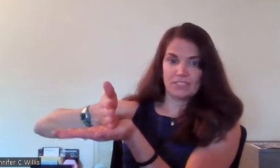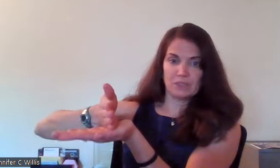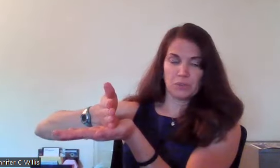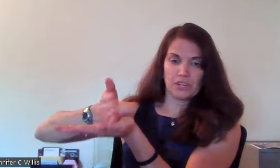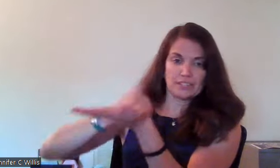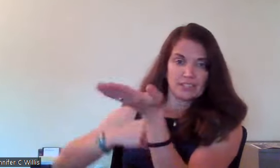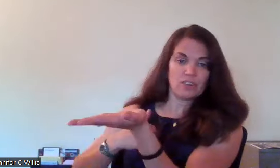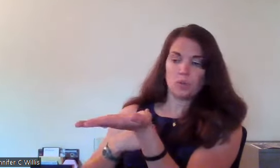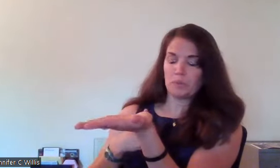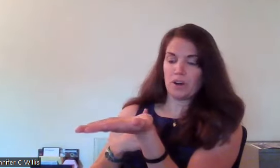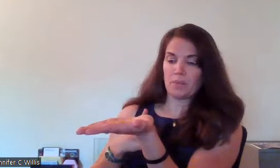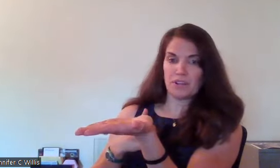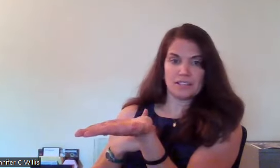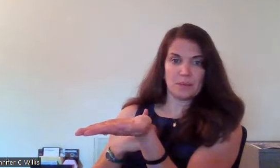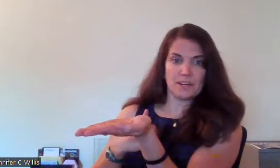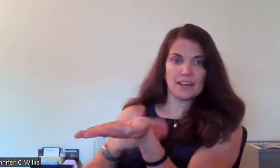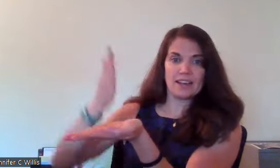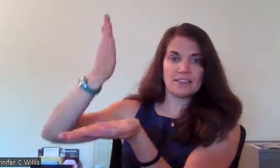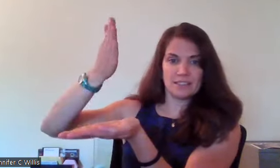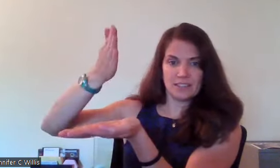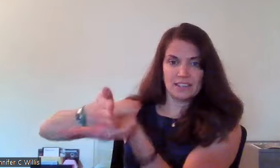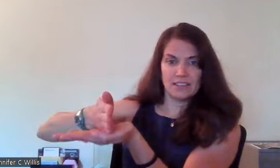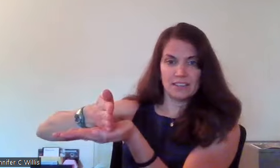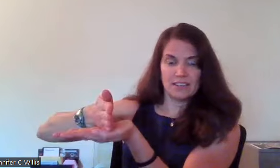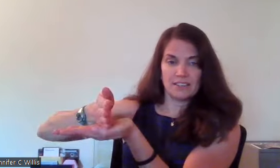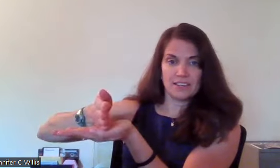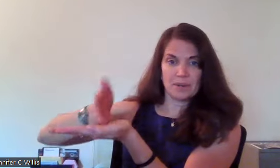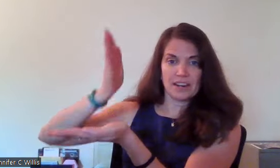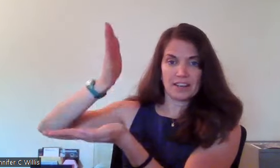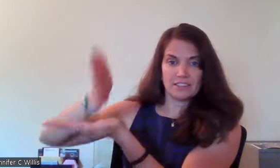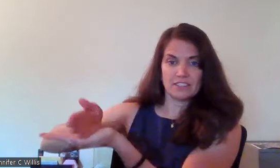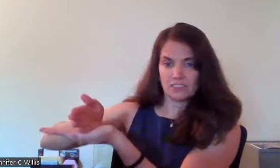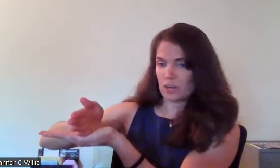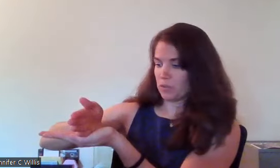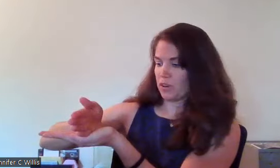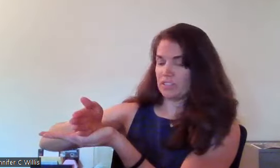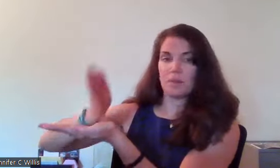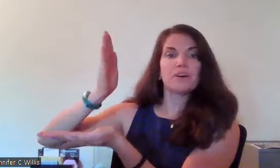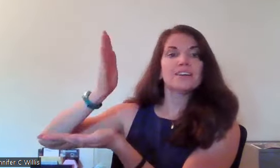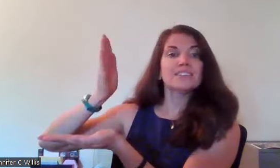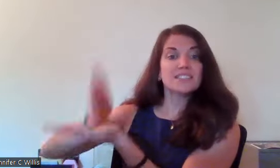It's pretty easy. Open palm, non-dominant hand. Dominant hand chops right on top.